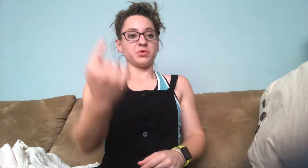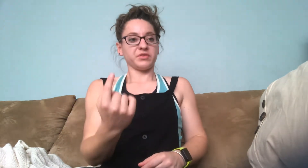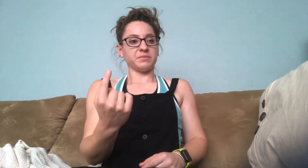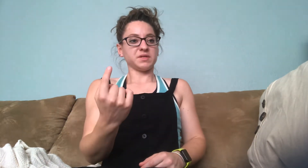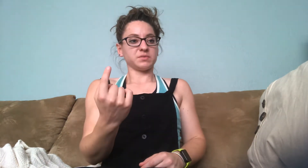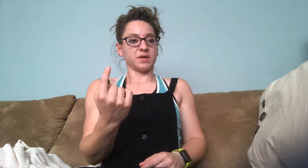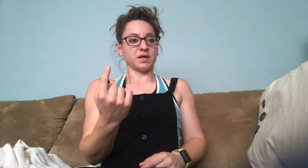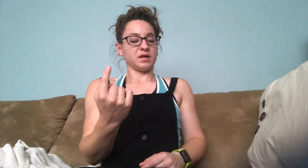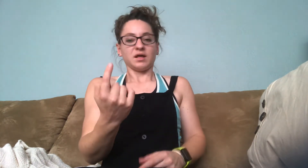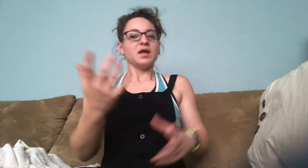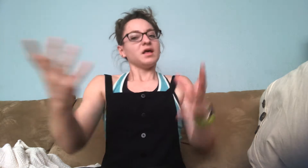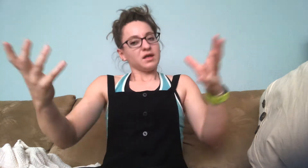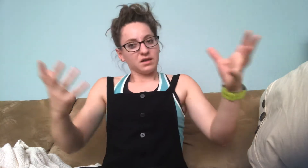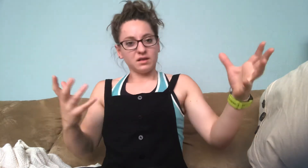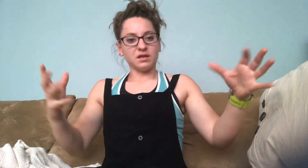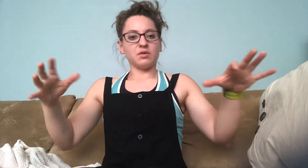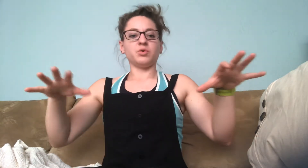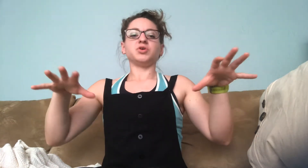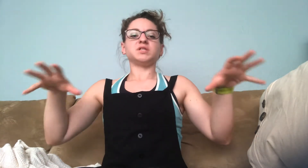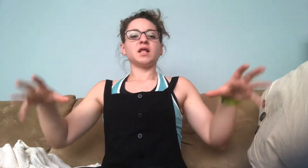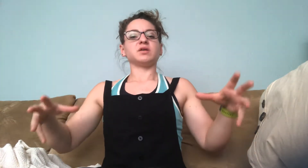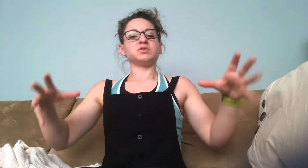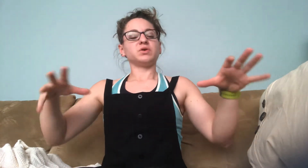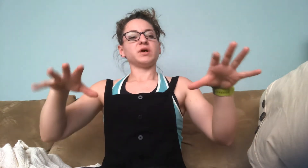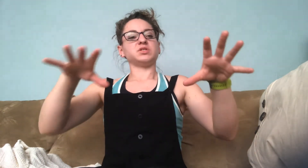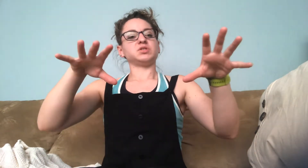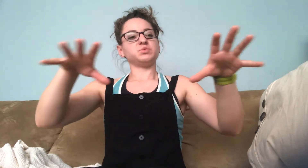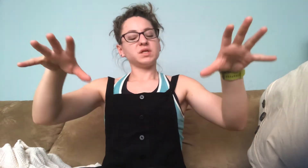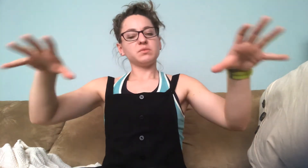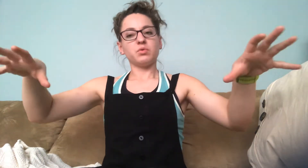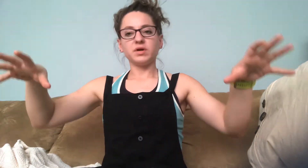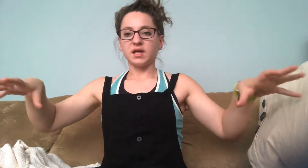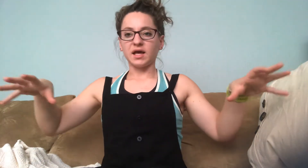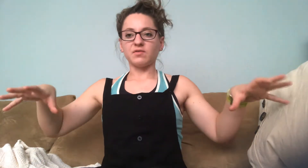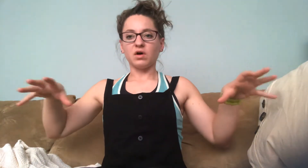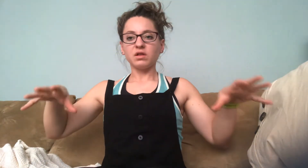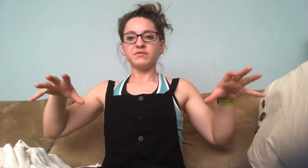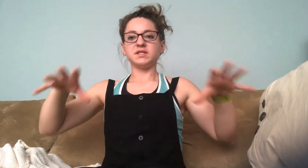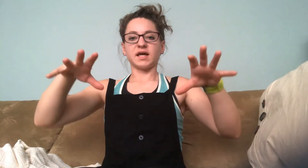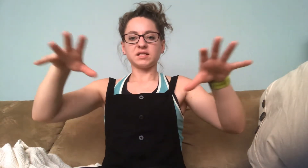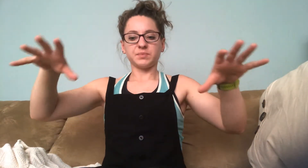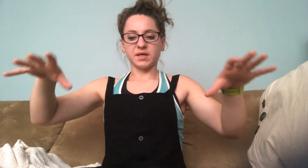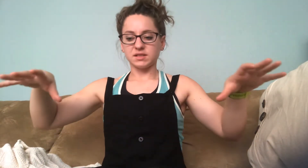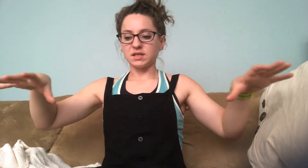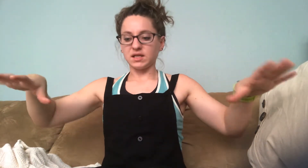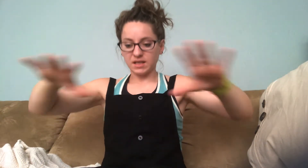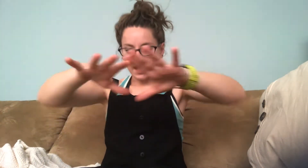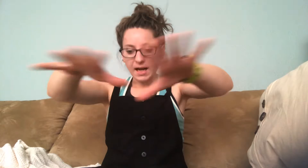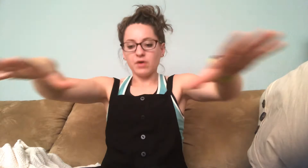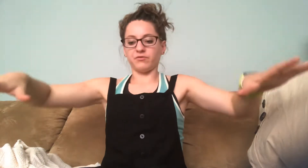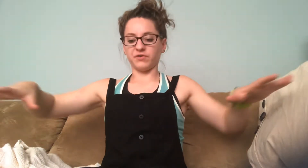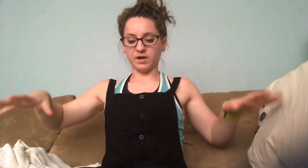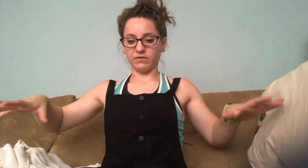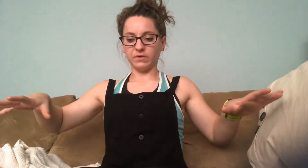approaches both of them this way. When you're telling a story, it's just really important to have all of these aspects laid out in front